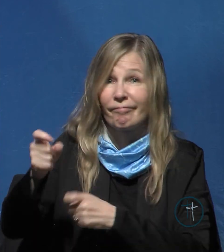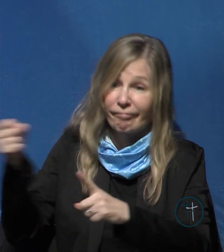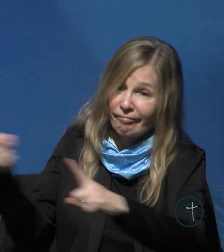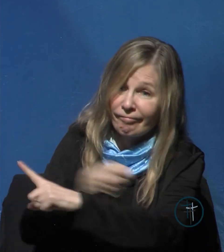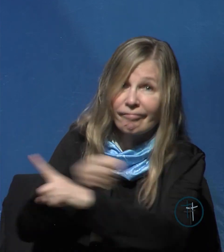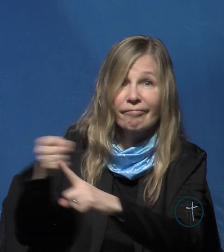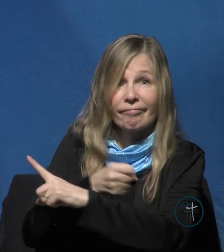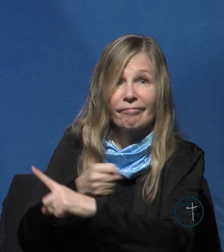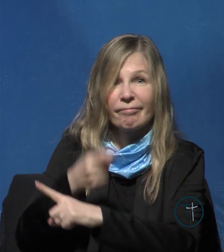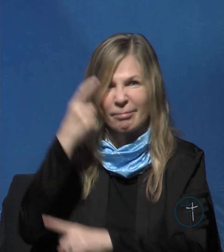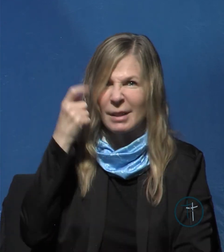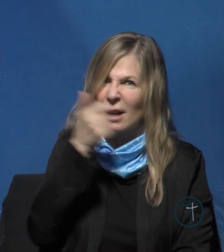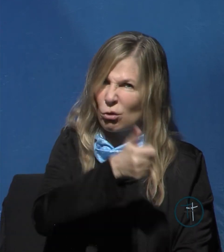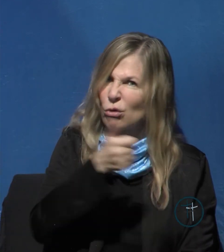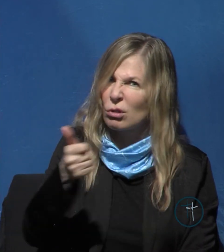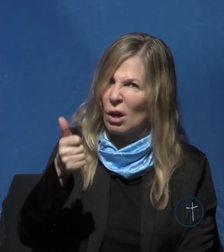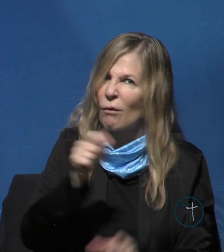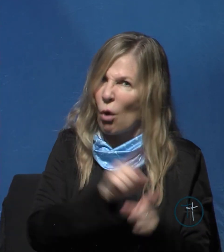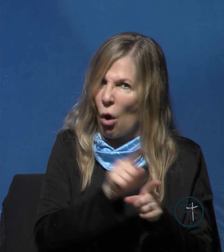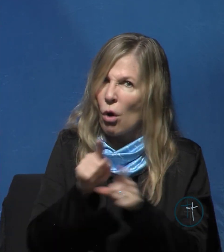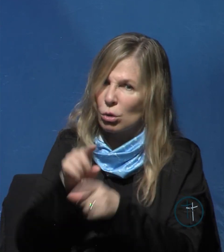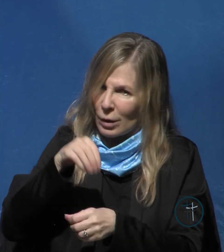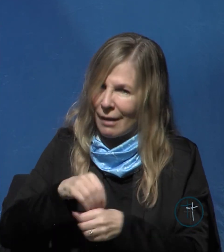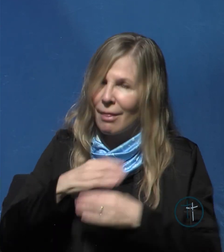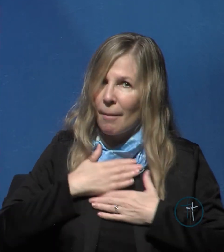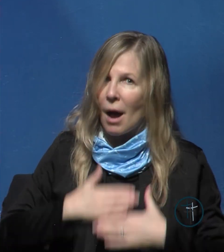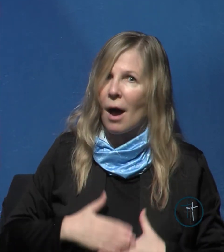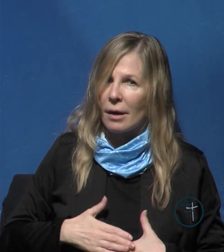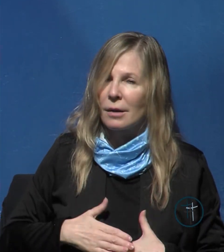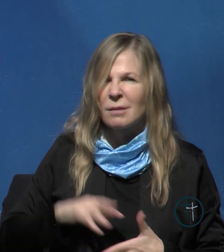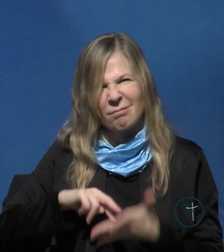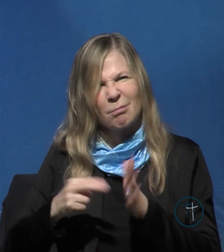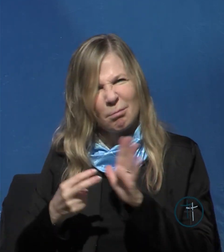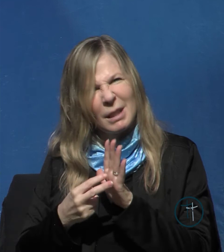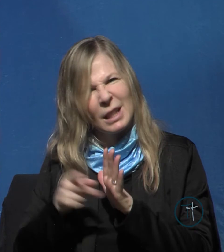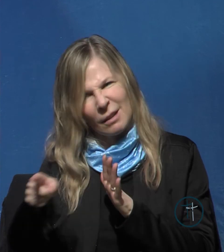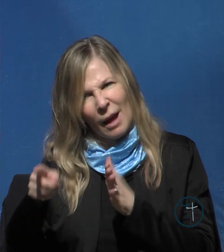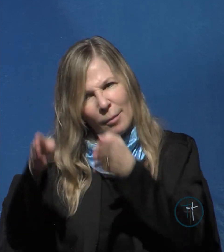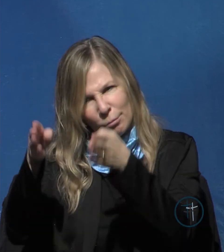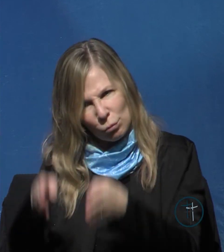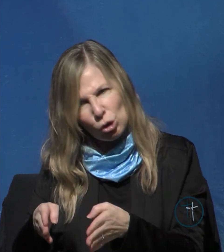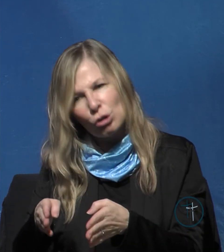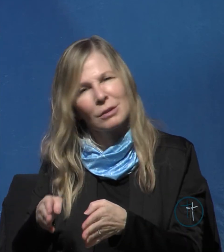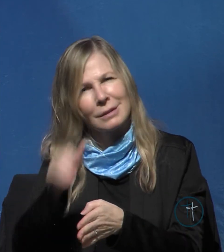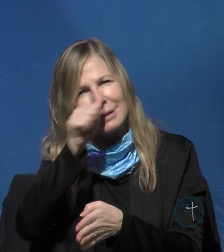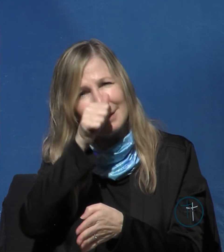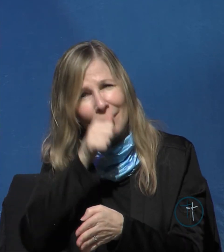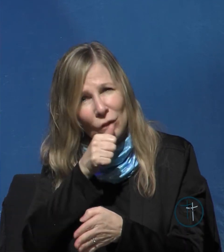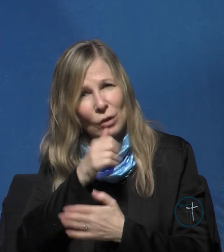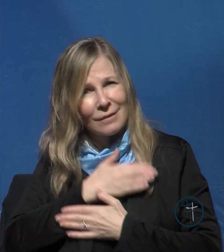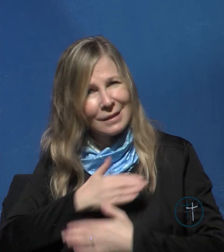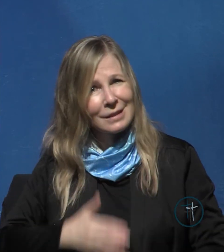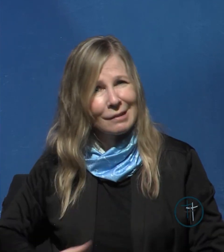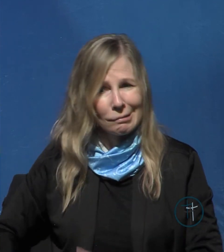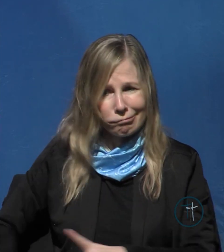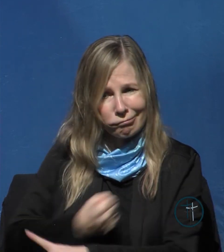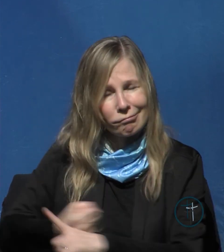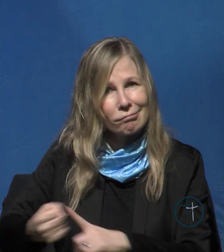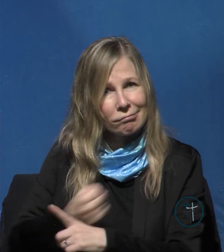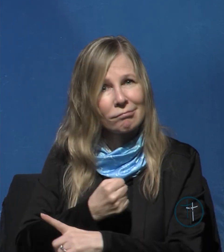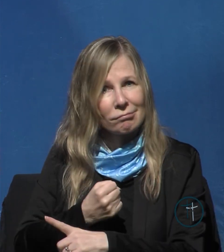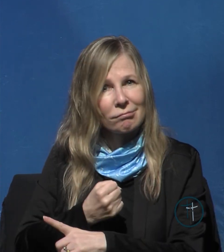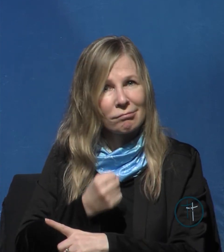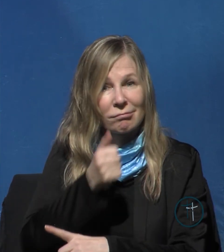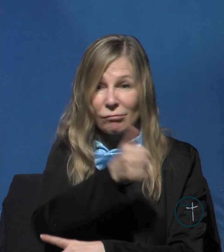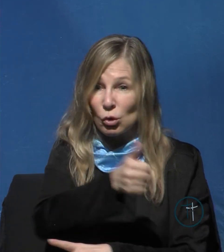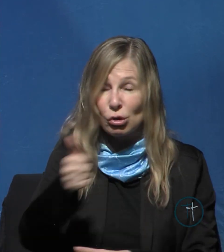you yourselves also were in the body. In all likelihood, ill-treated means they suffered physical affliction of some sort. And since